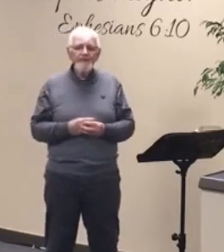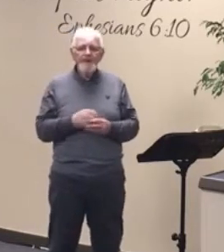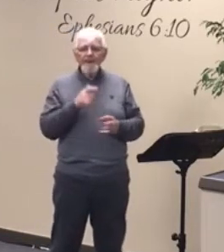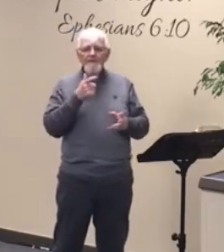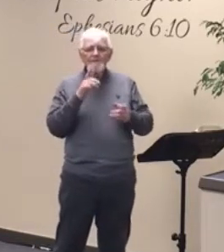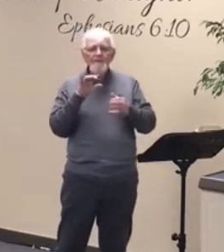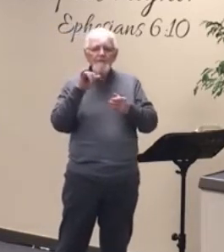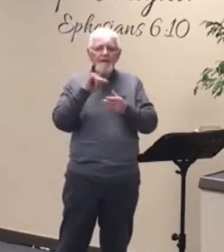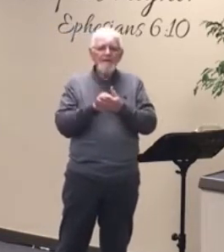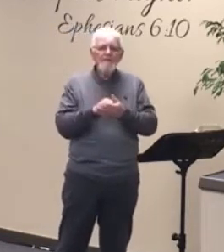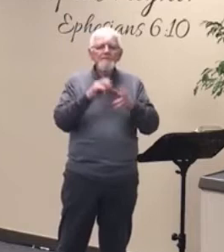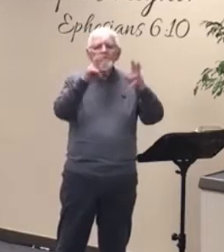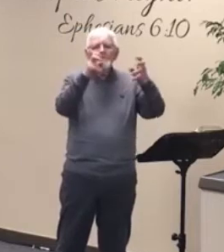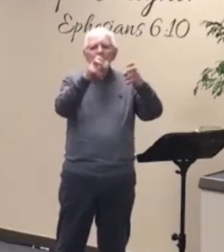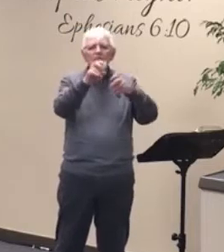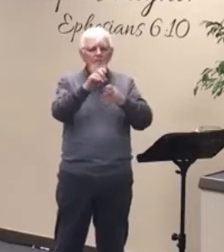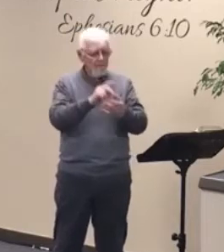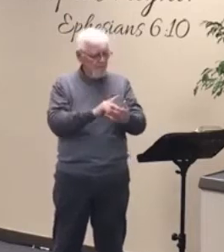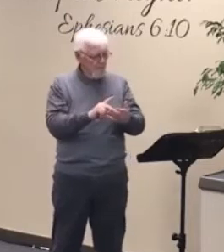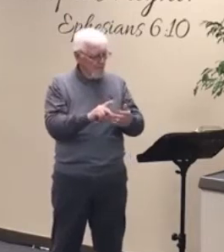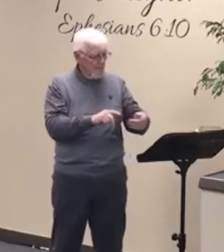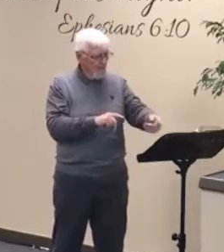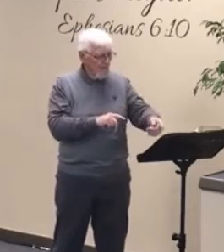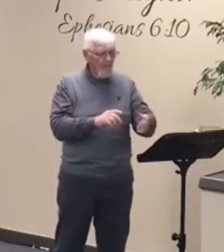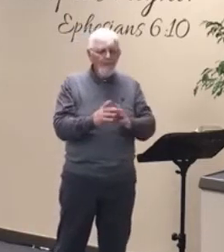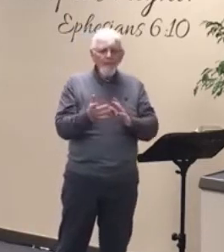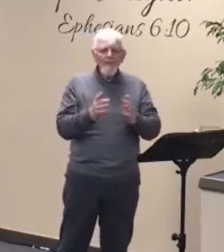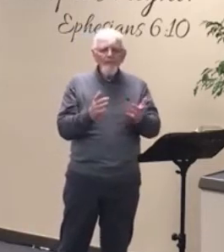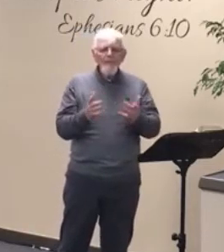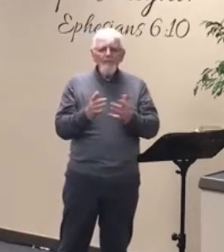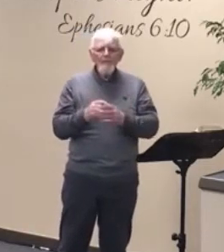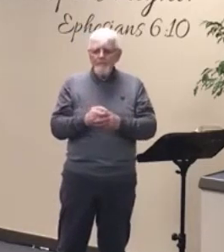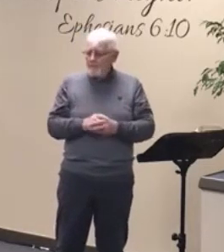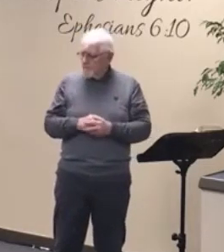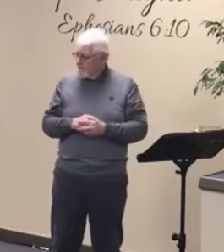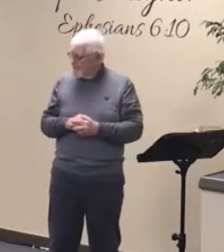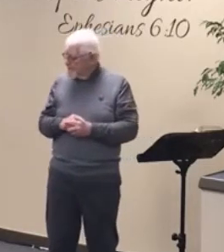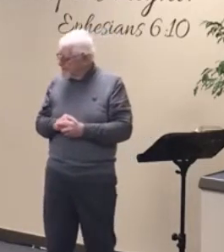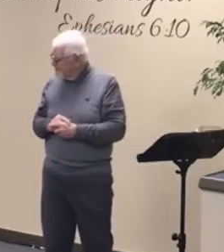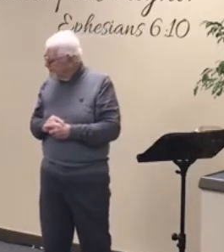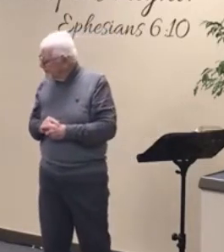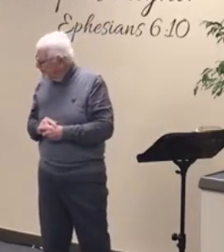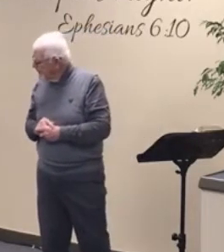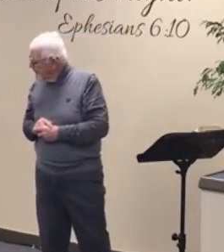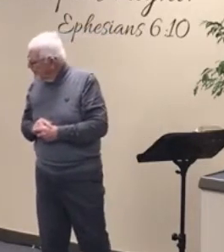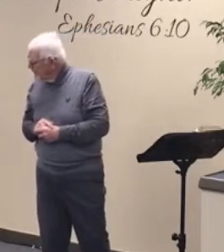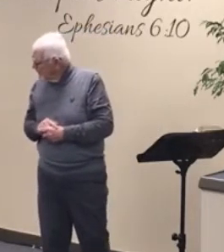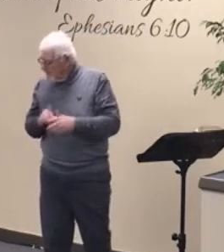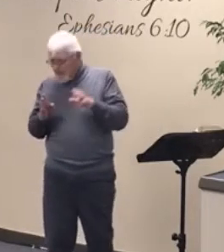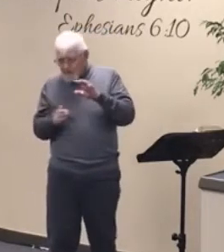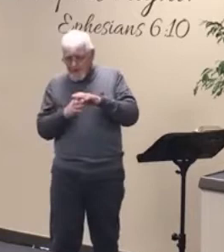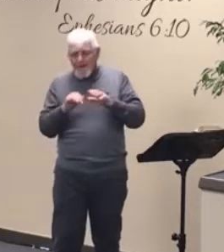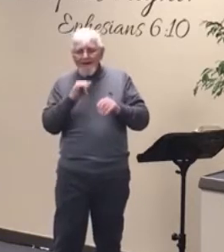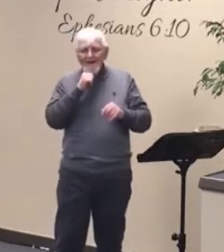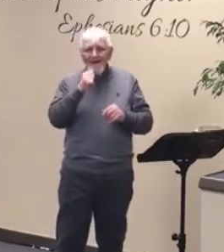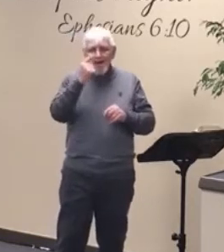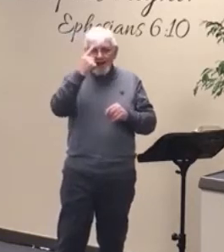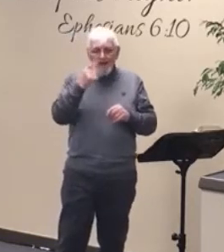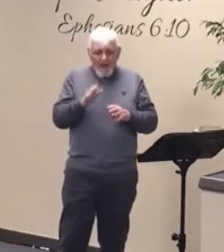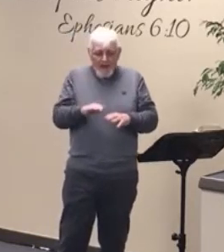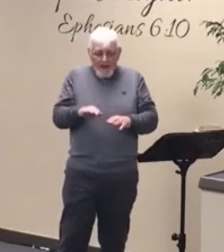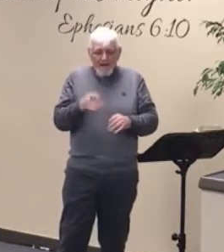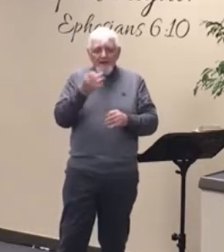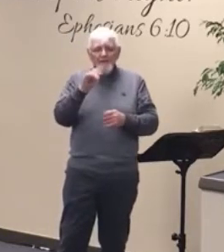I don't think that's scriptural. Somebody else said this. Nobody can quote, get for sure who said it. But humility is not thinking less of